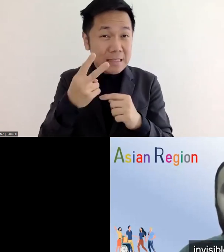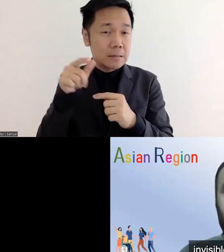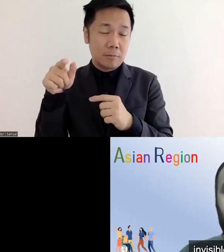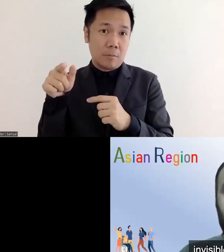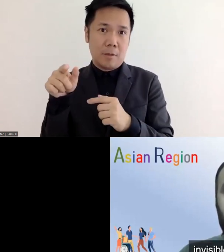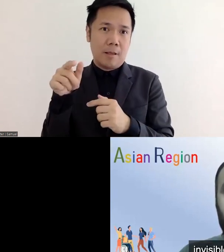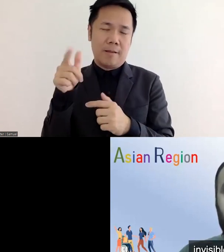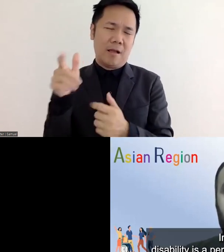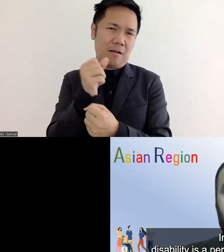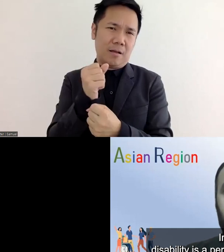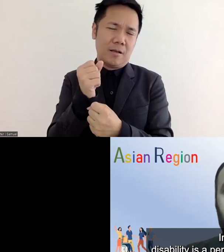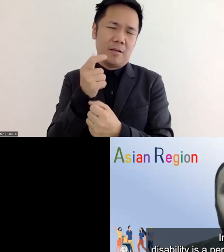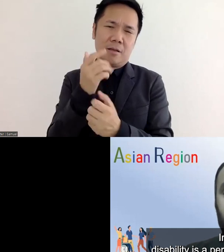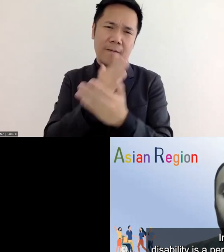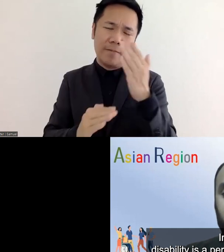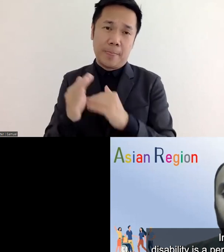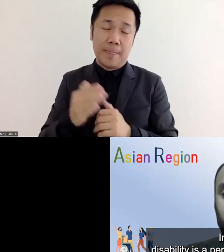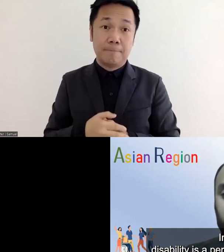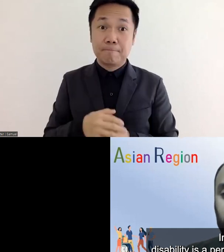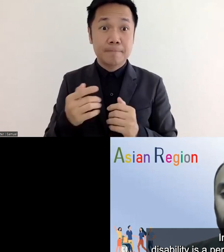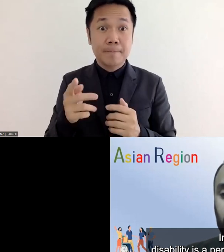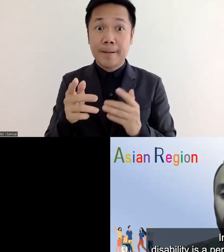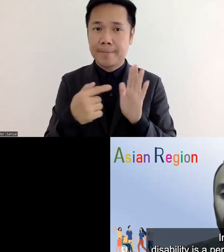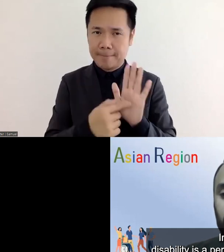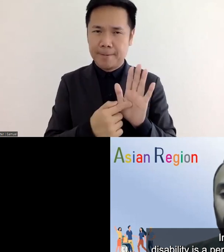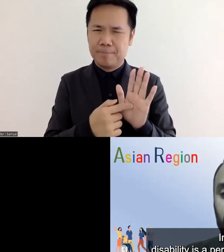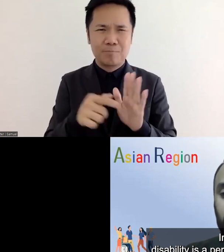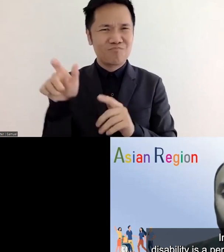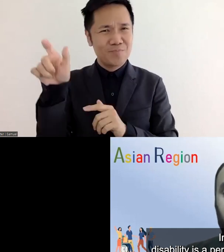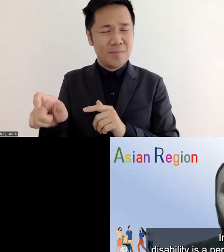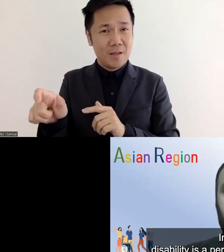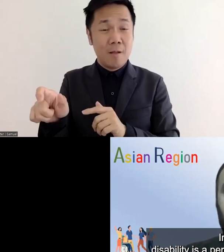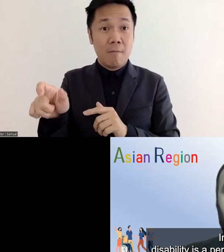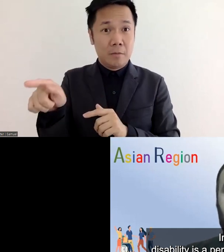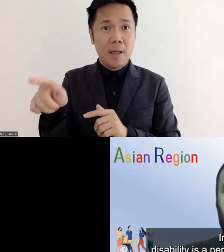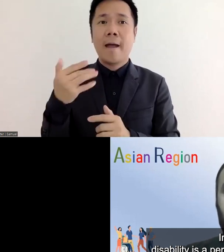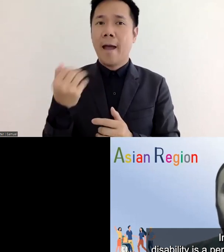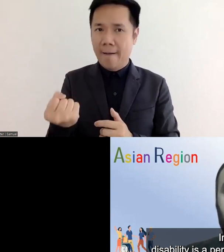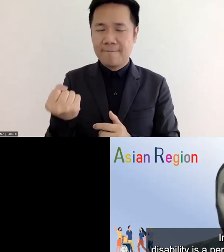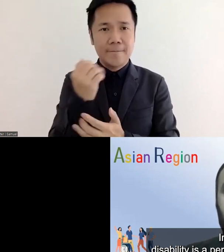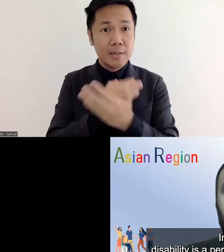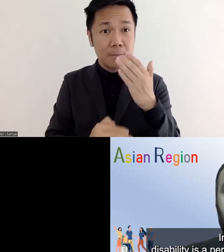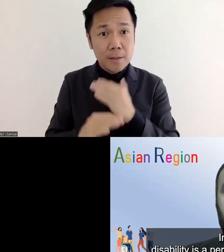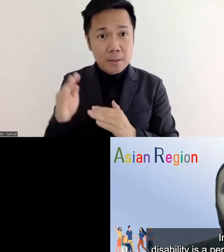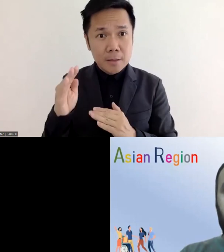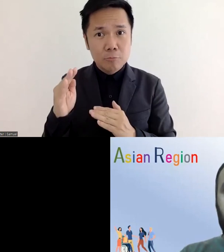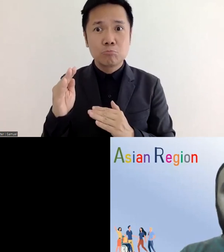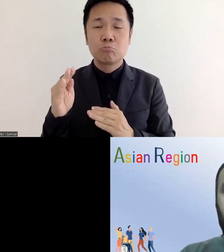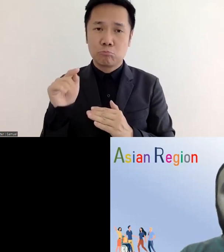invisible disability? Invisible disability is a person who has a barrier